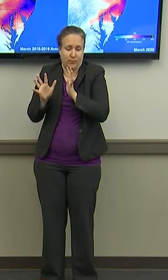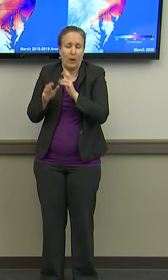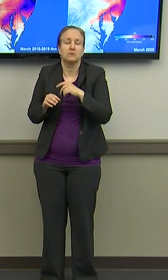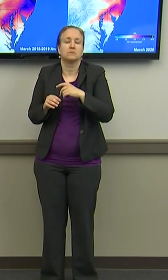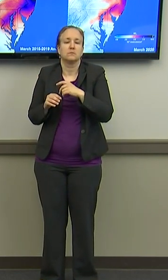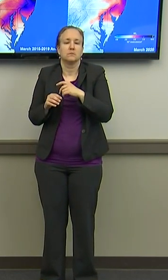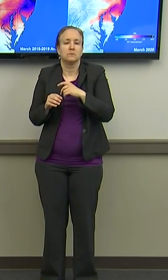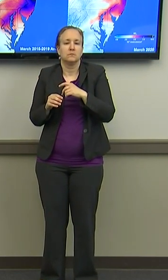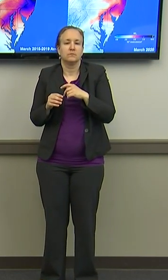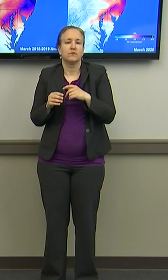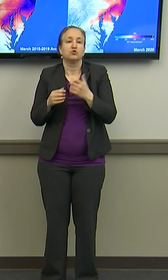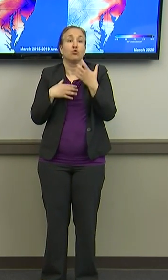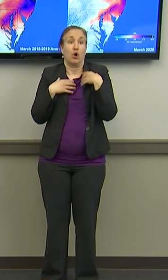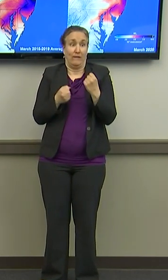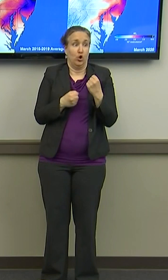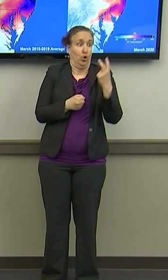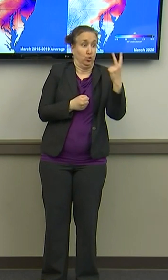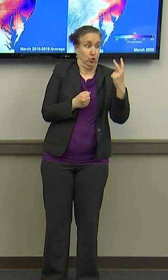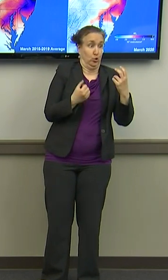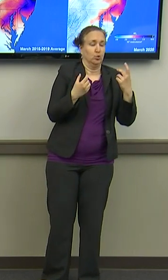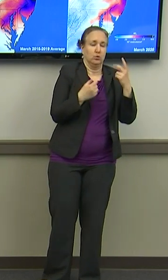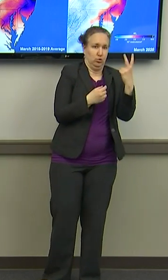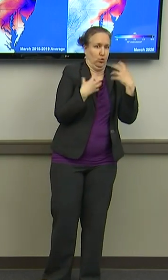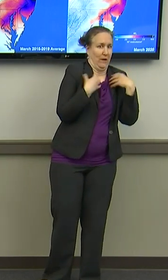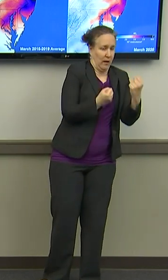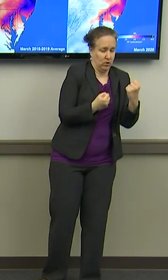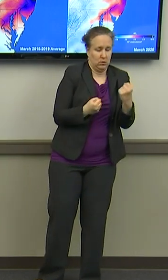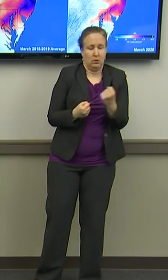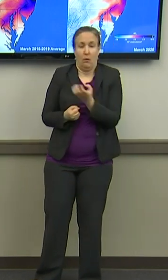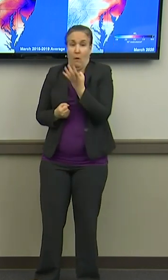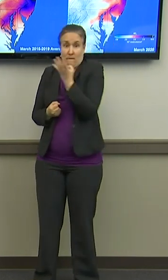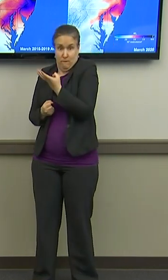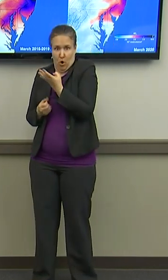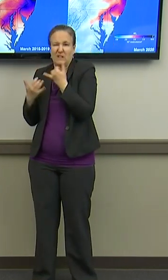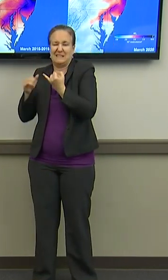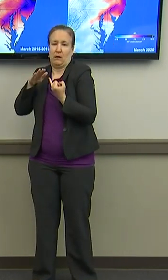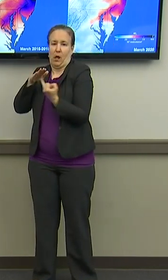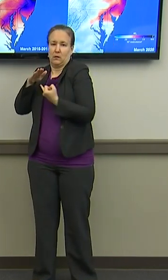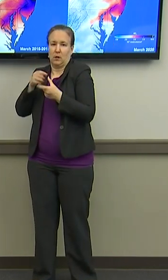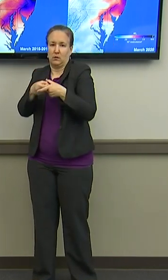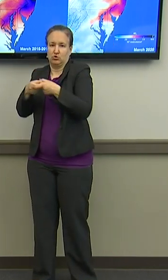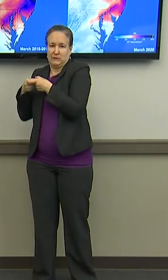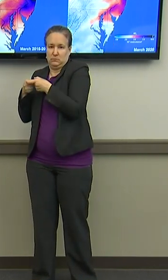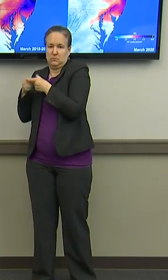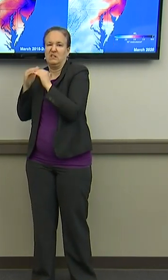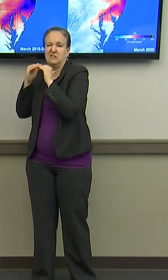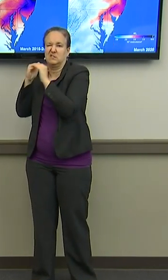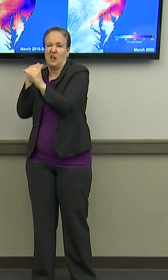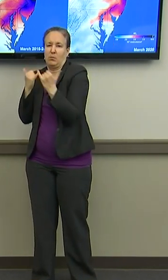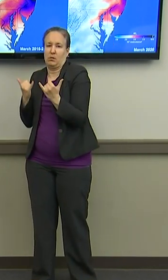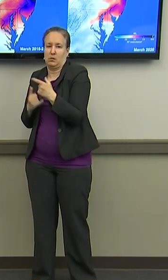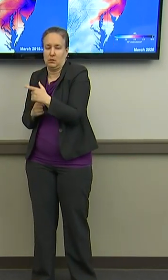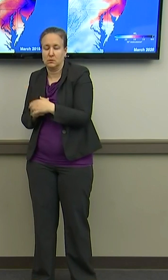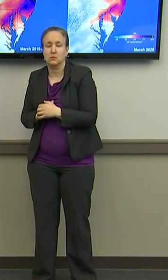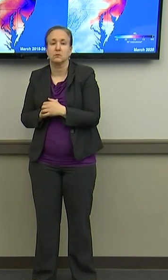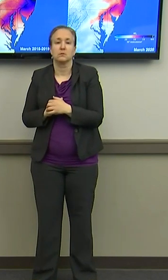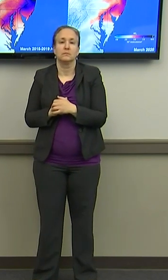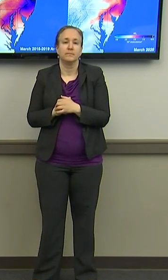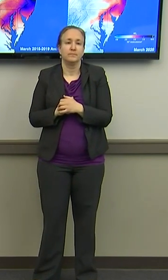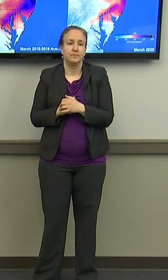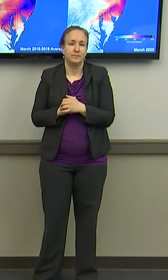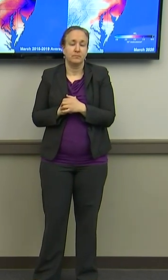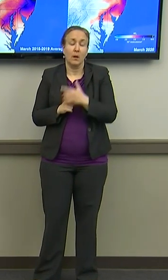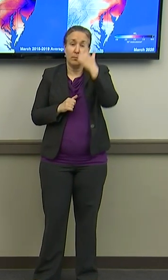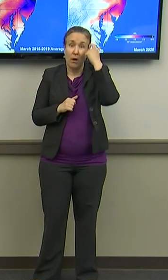2 of the 6 have recovered, and the 4 active patients remain in isolation and are currently stable. As a result of